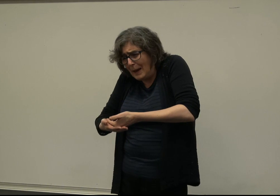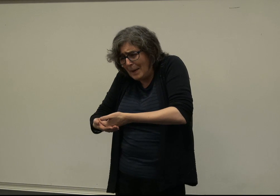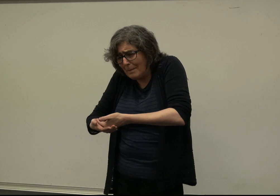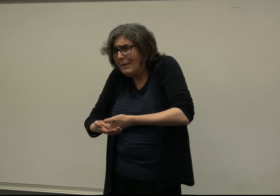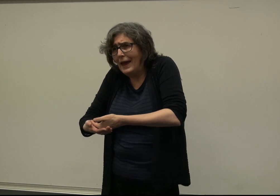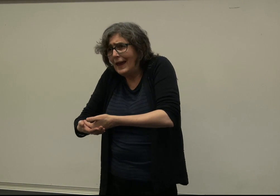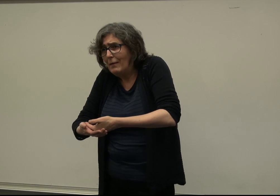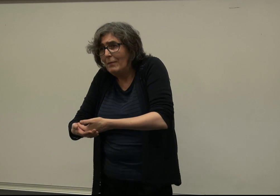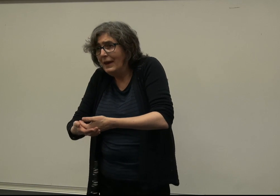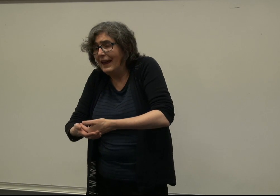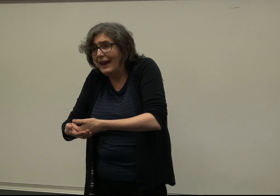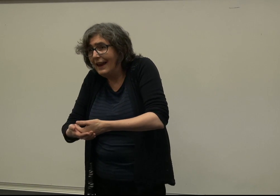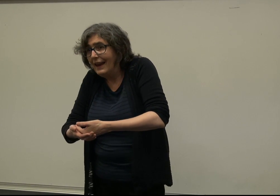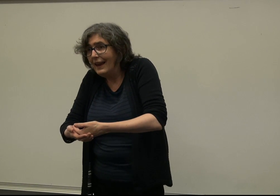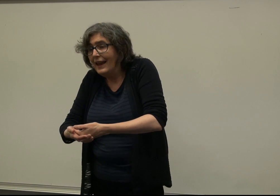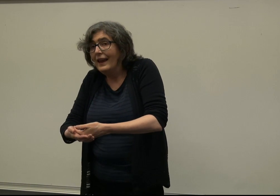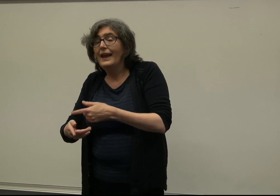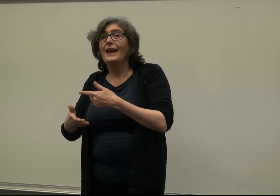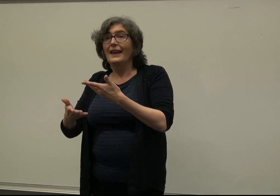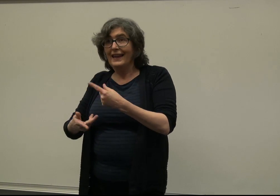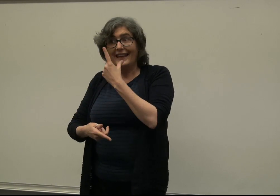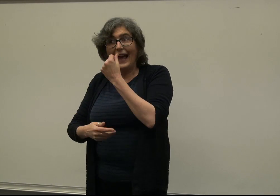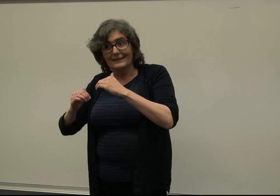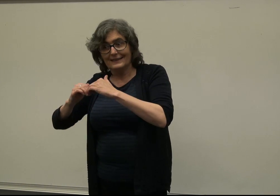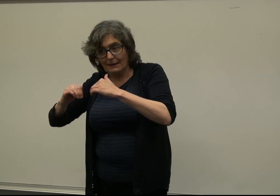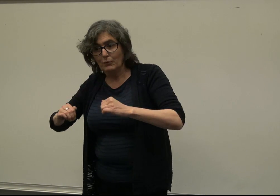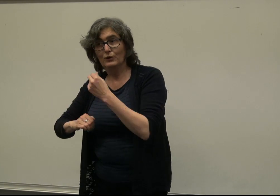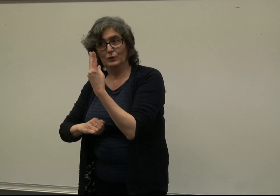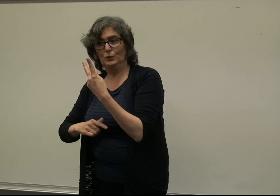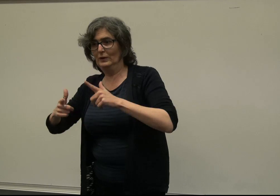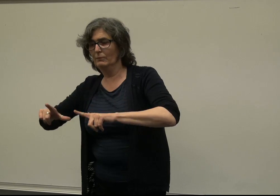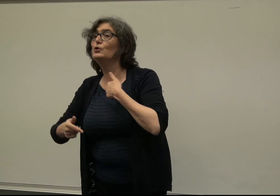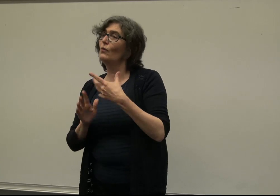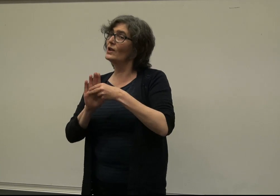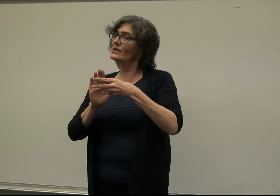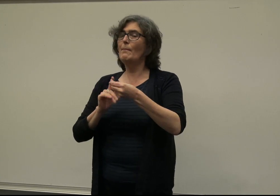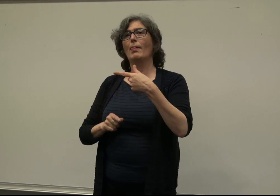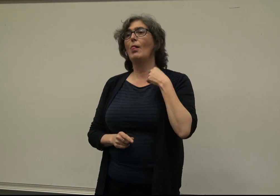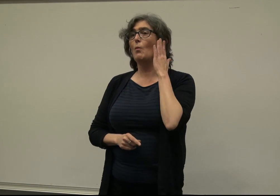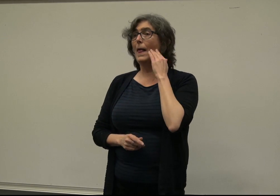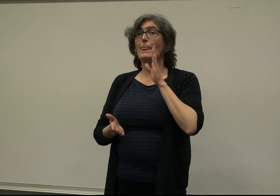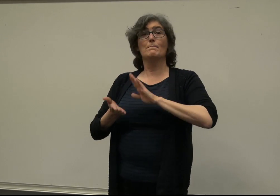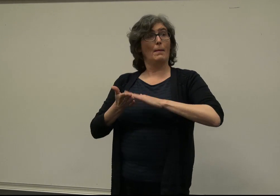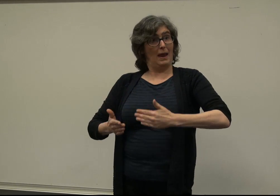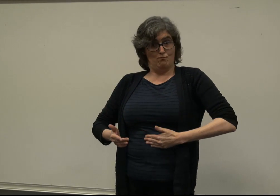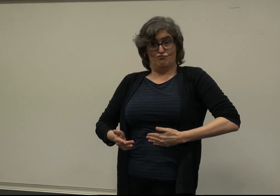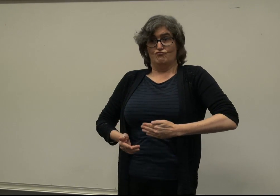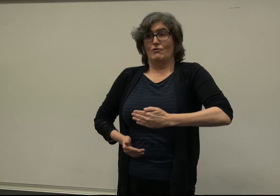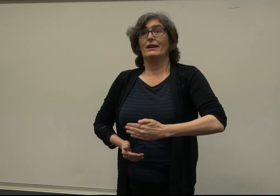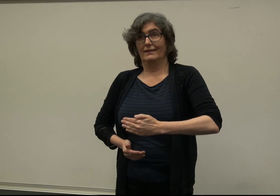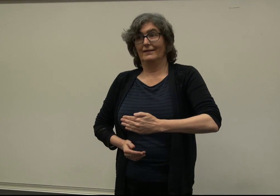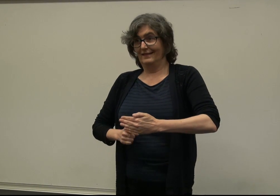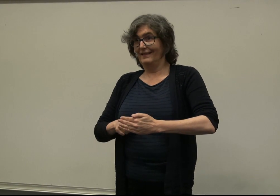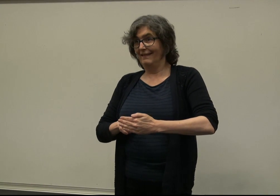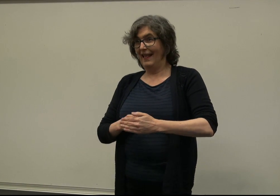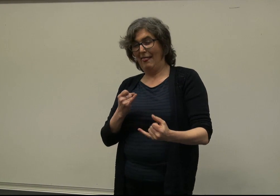the last few months of pregnancy. So for example, if the mother spoke more than one language in the last few months of